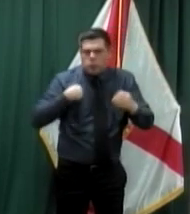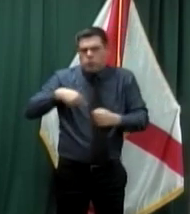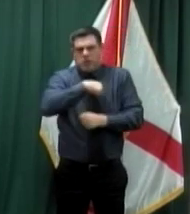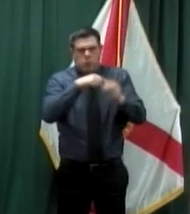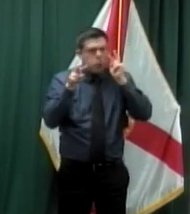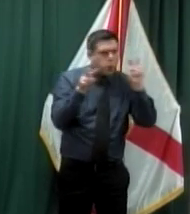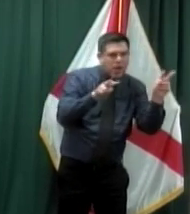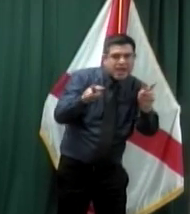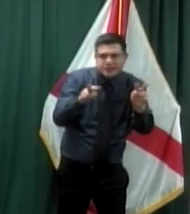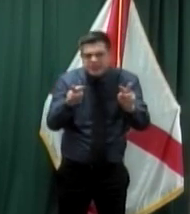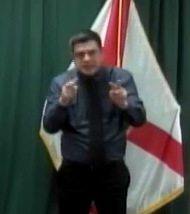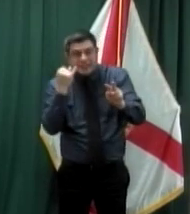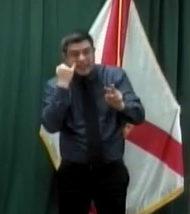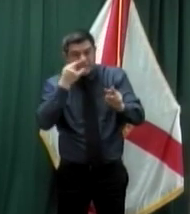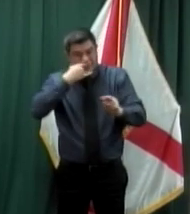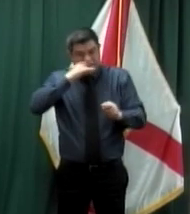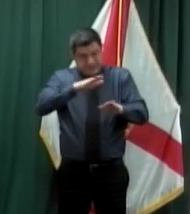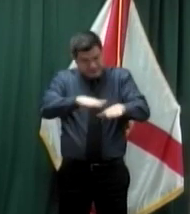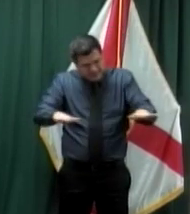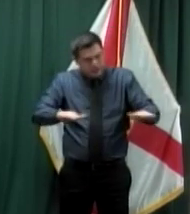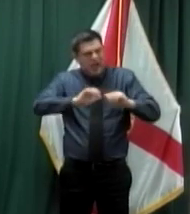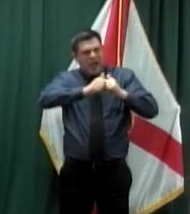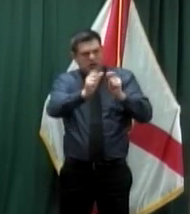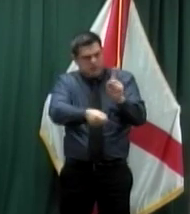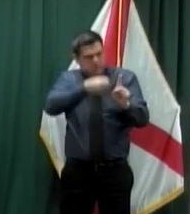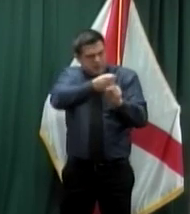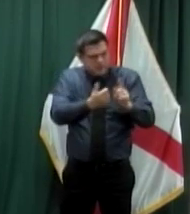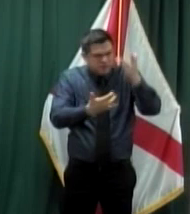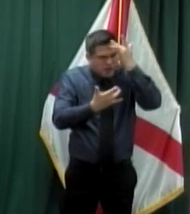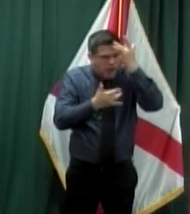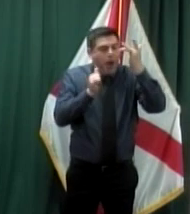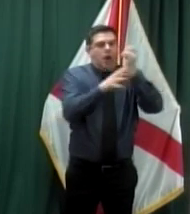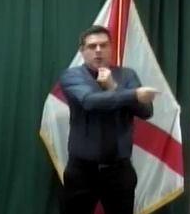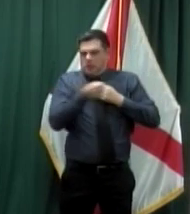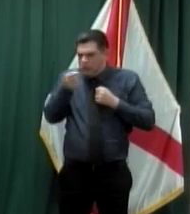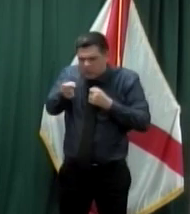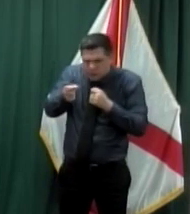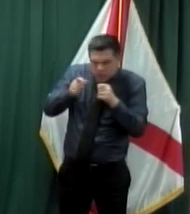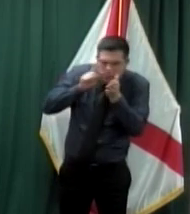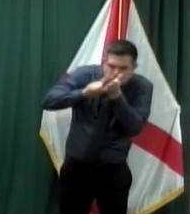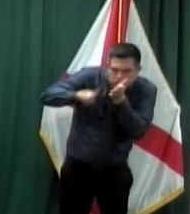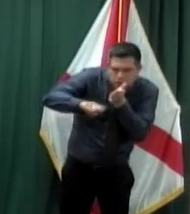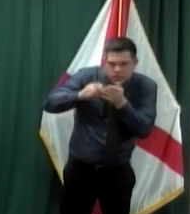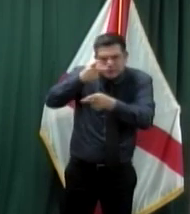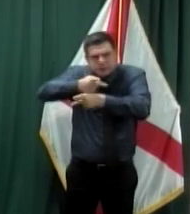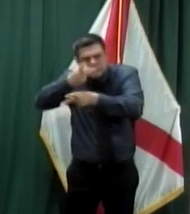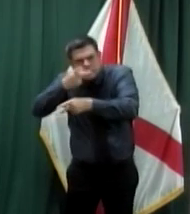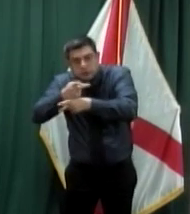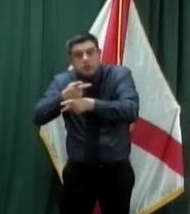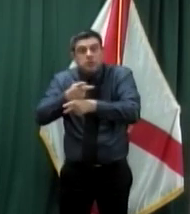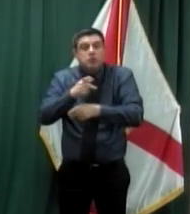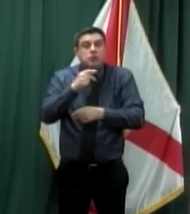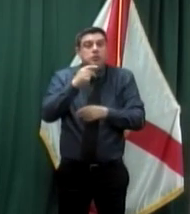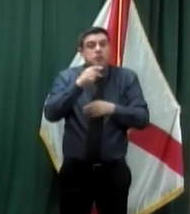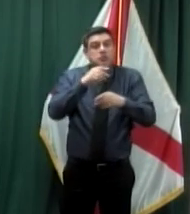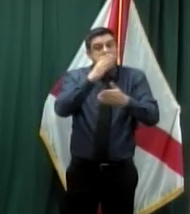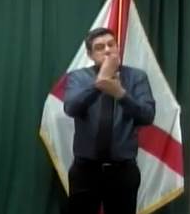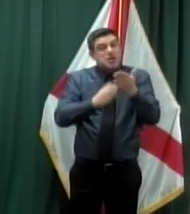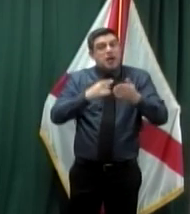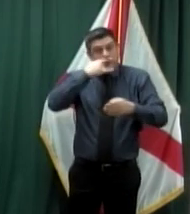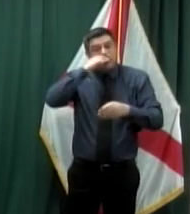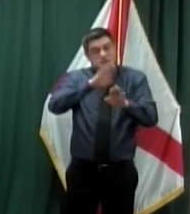as possible. There are some children who have died as a result of this syndrome, but there are many who have survived with early